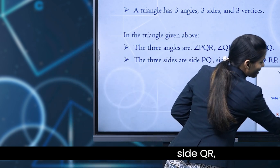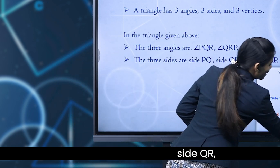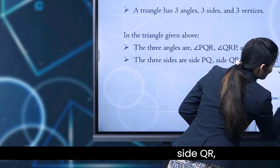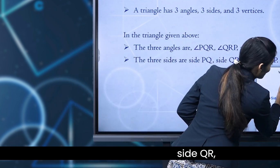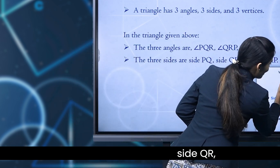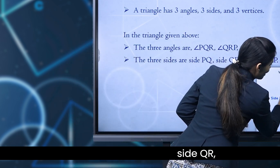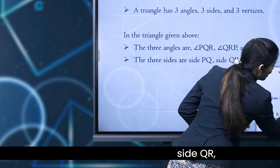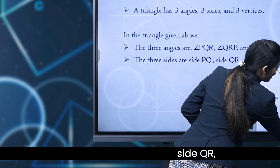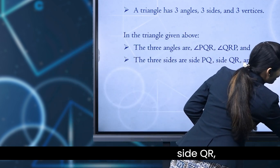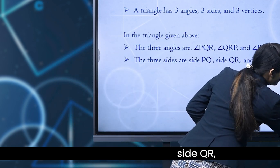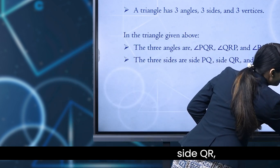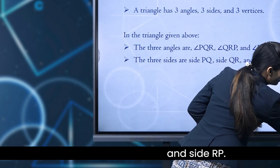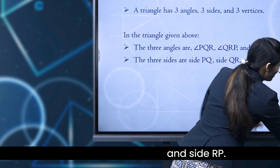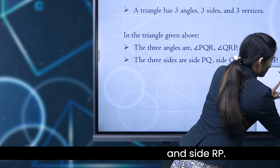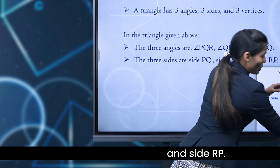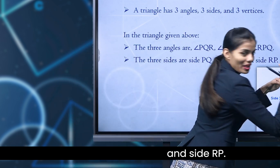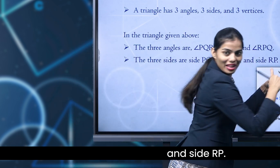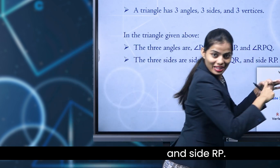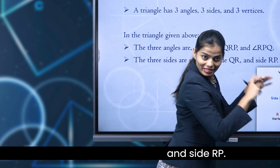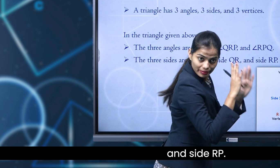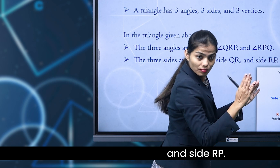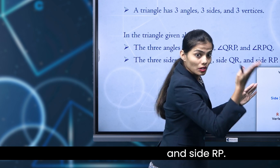side QR and side RP.